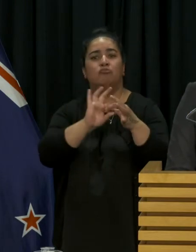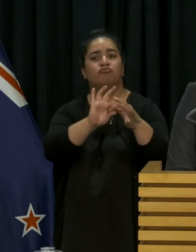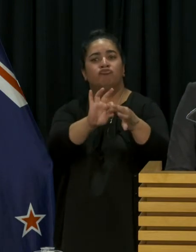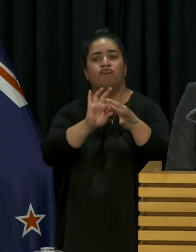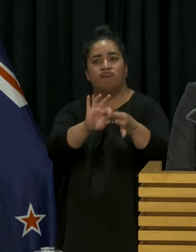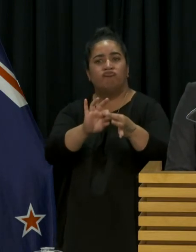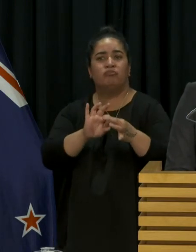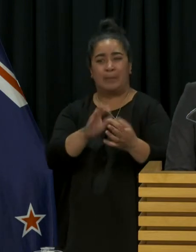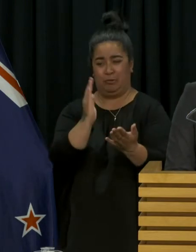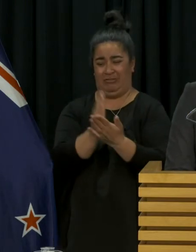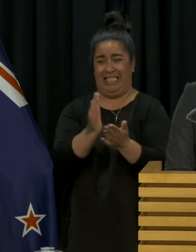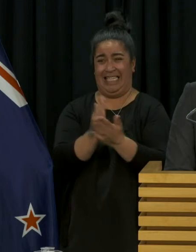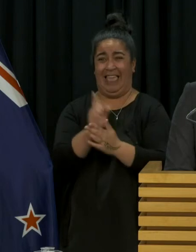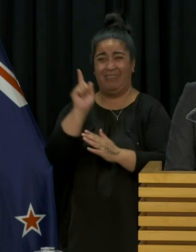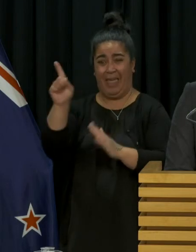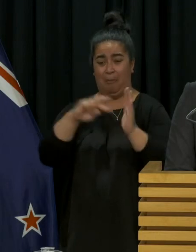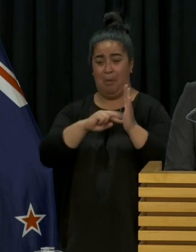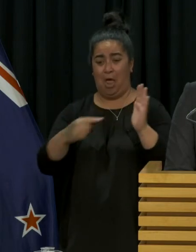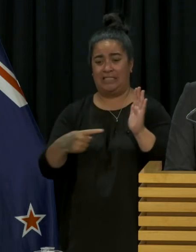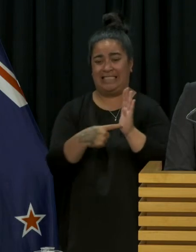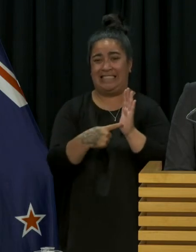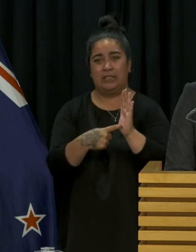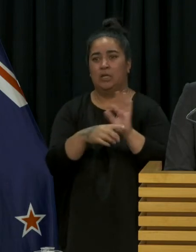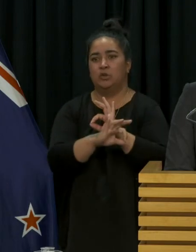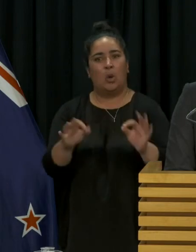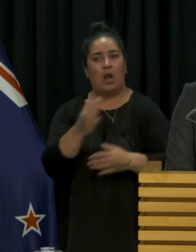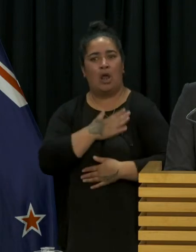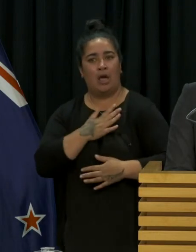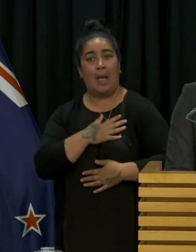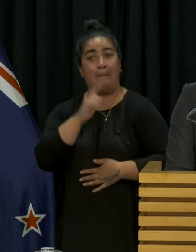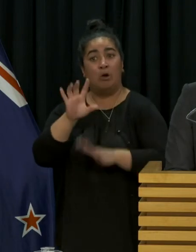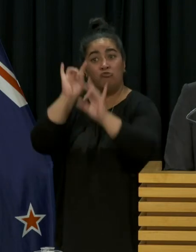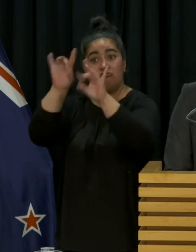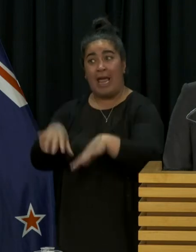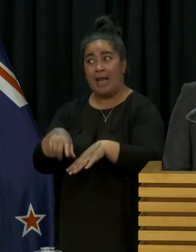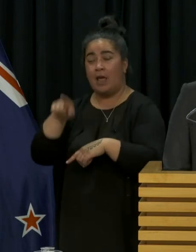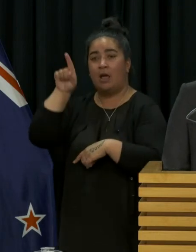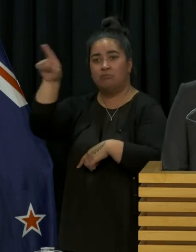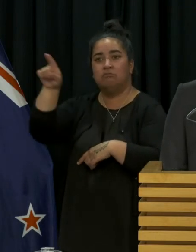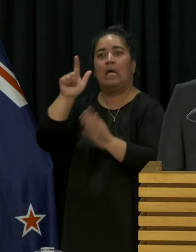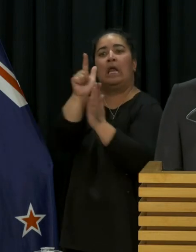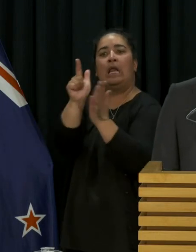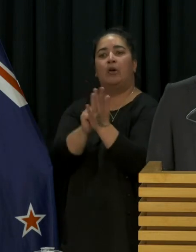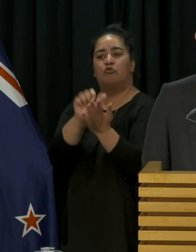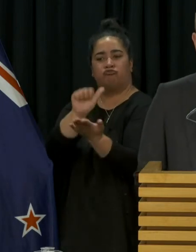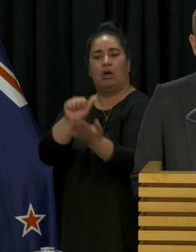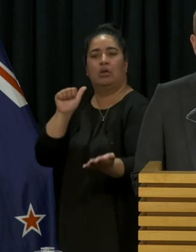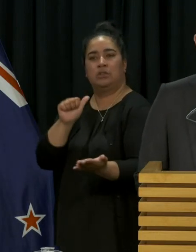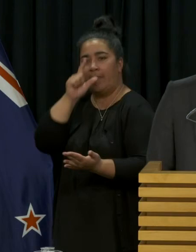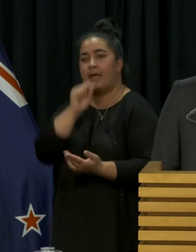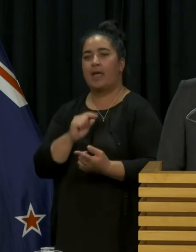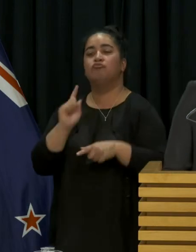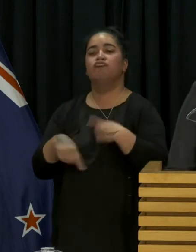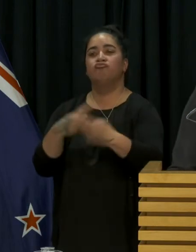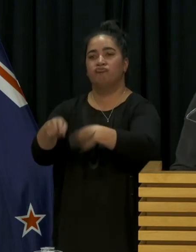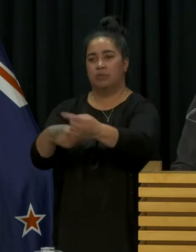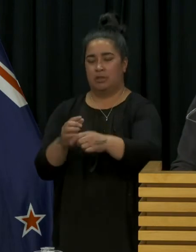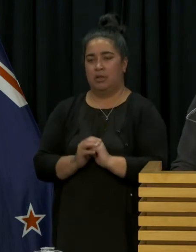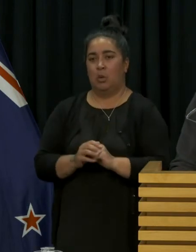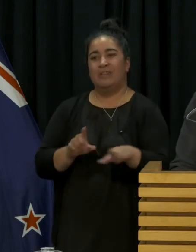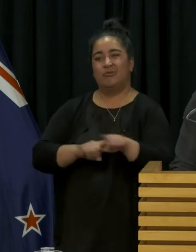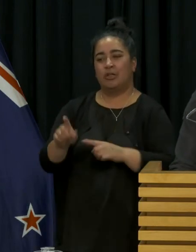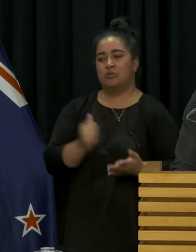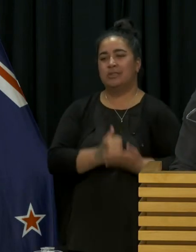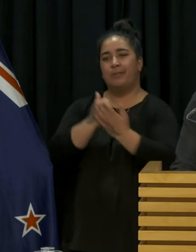don't like the policy, Australia is legally within their rights to exercise it. So we've worked hard to support the agencies by